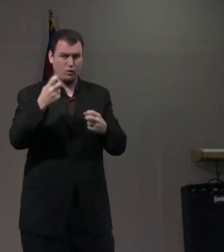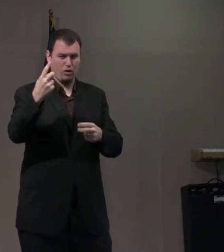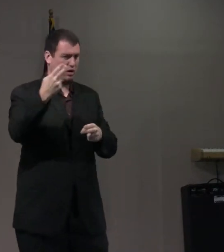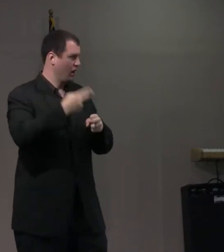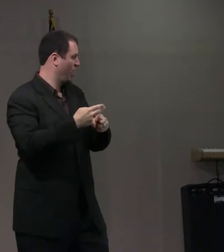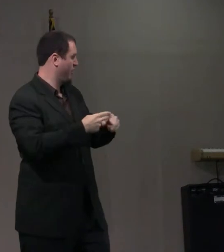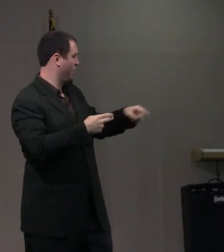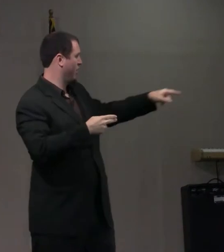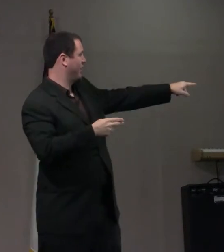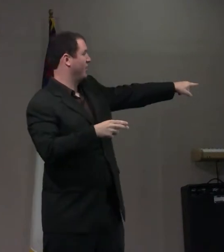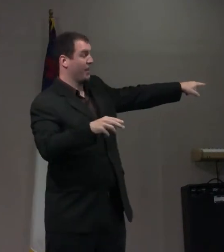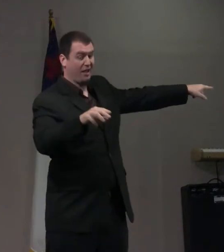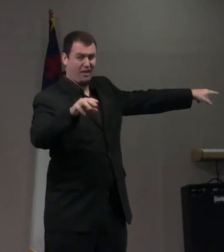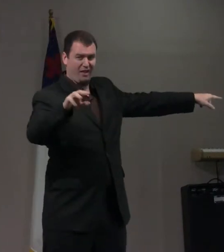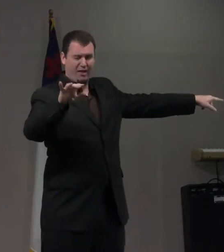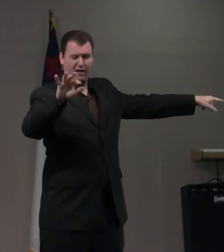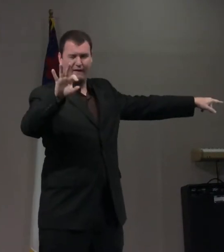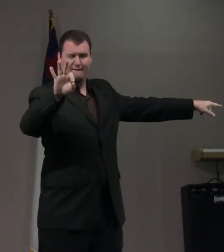Oh, dang.